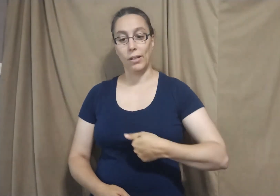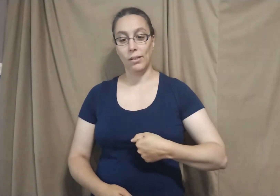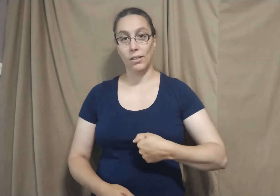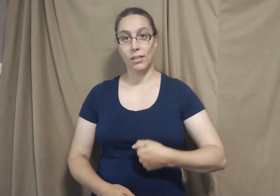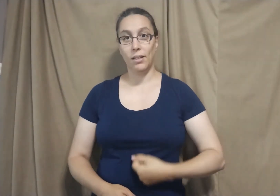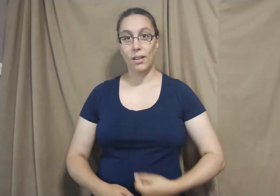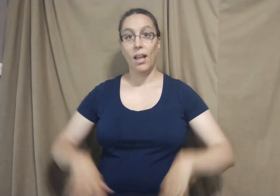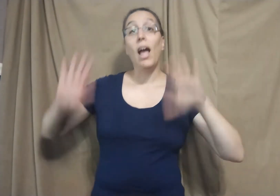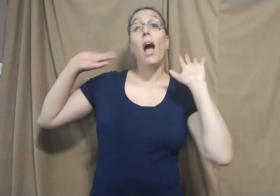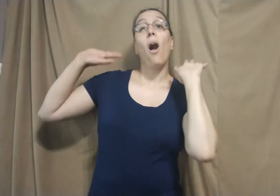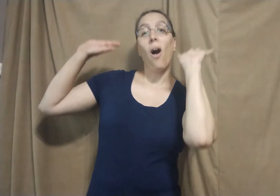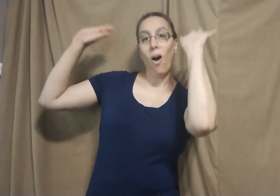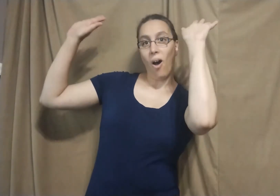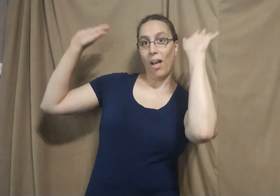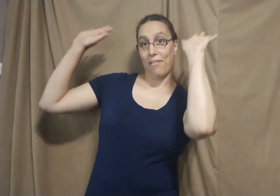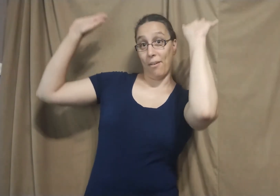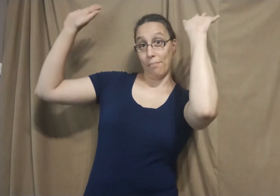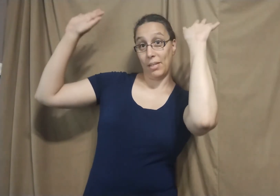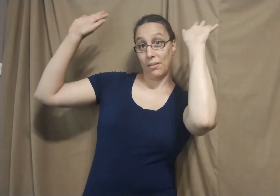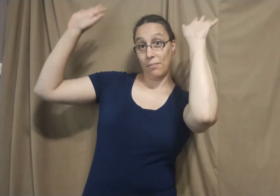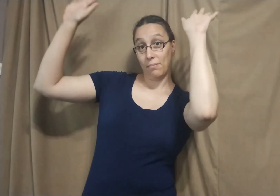beautiful, awesome.